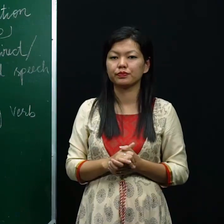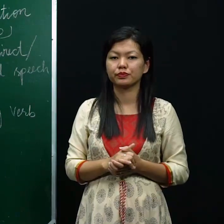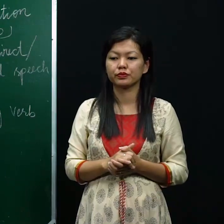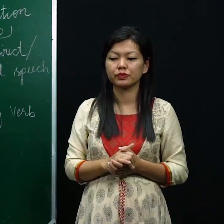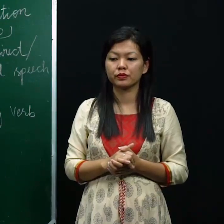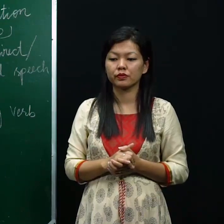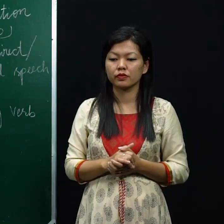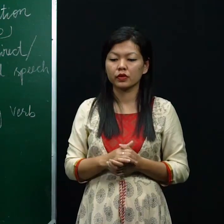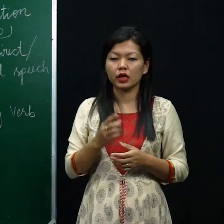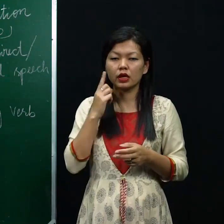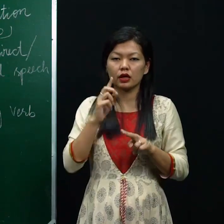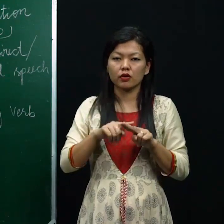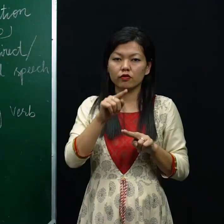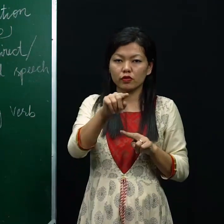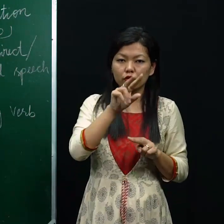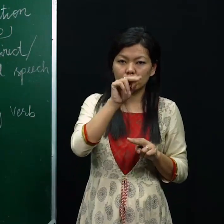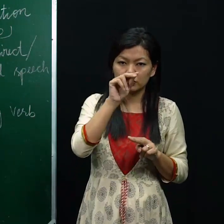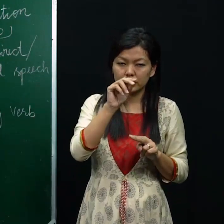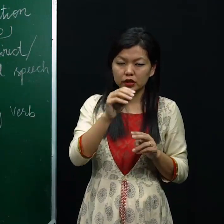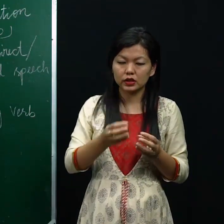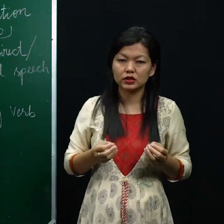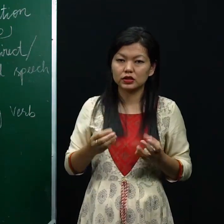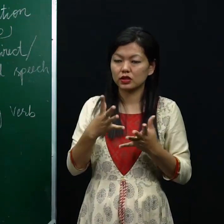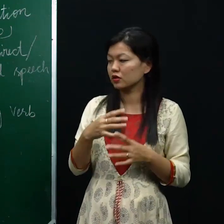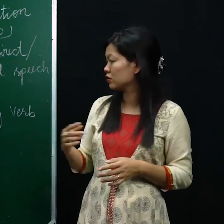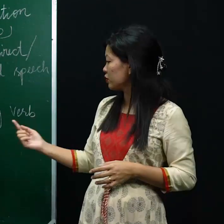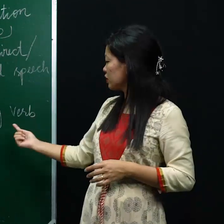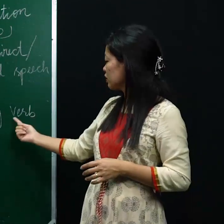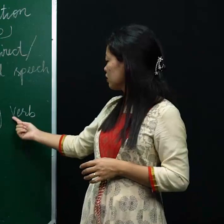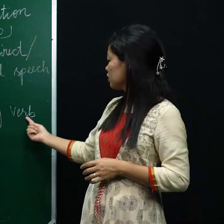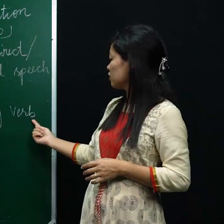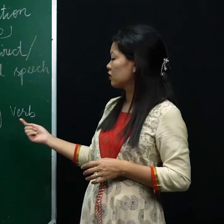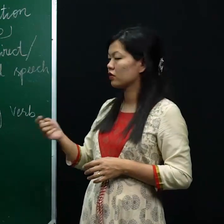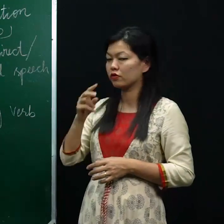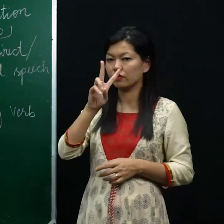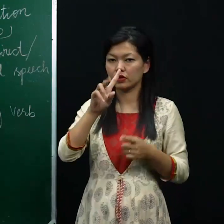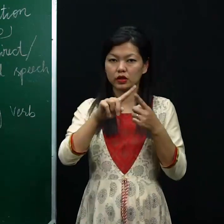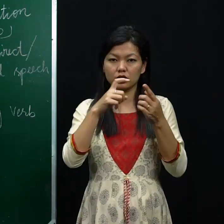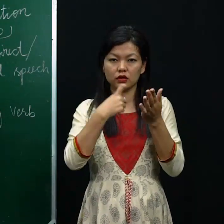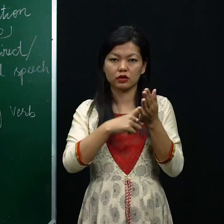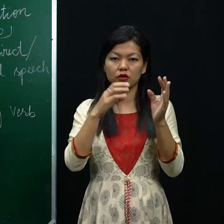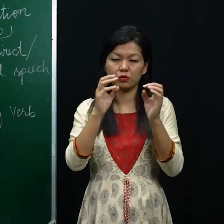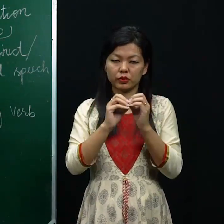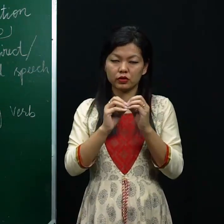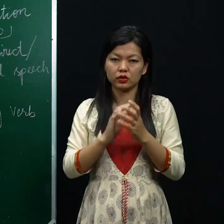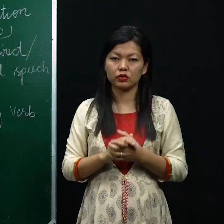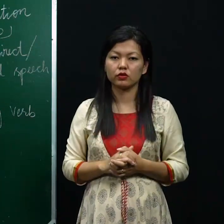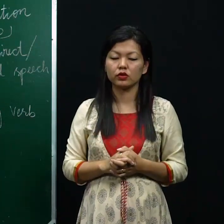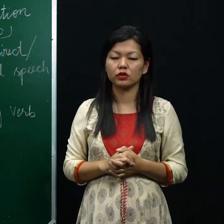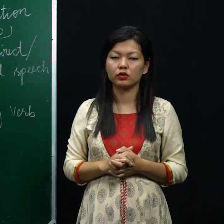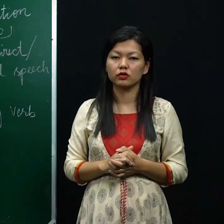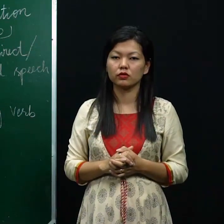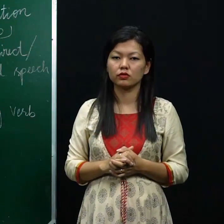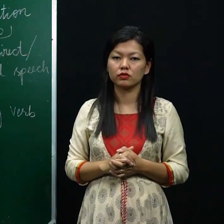speech starts with a verb, do not go out of the room. Here, we do not know whether it is